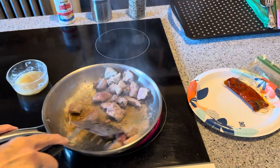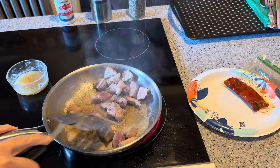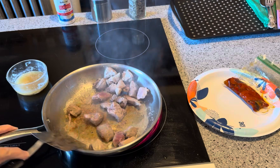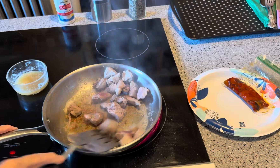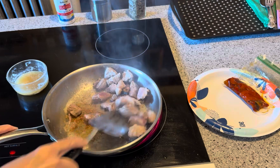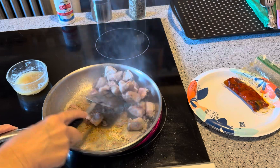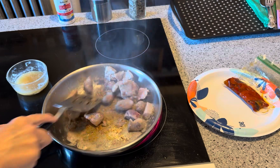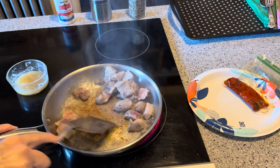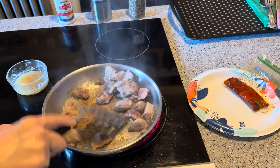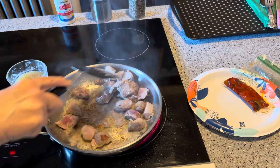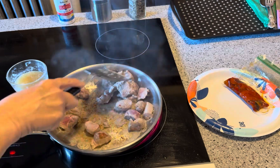from.